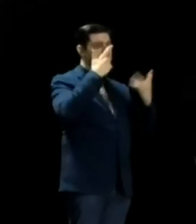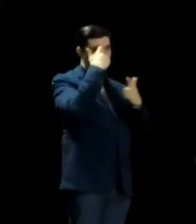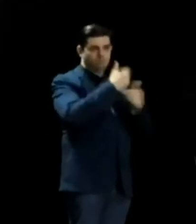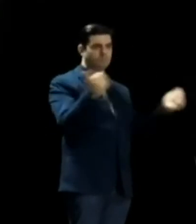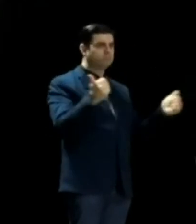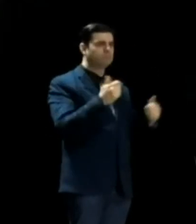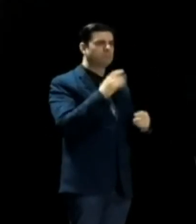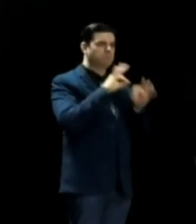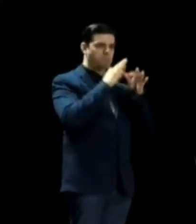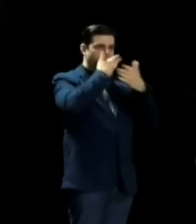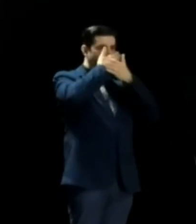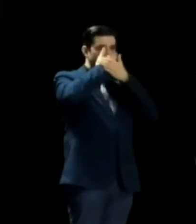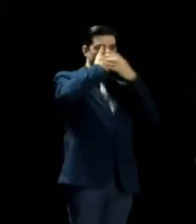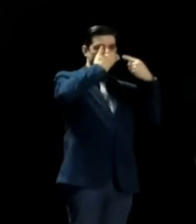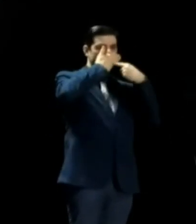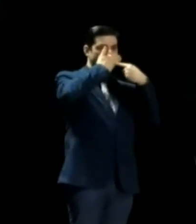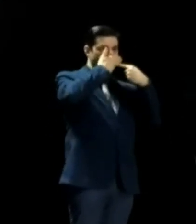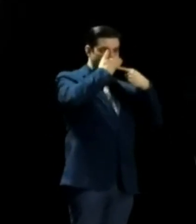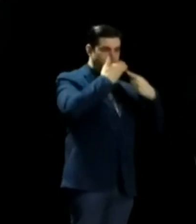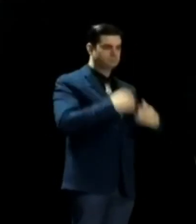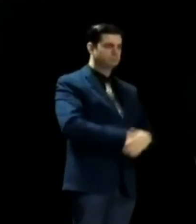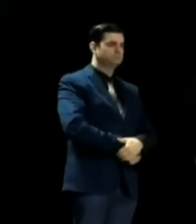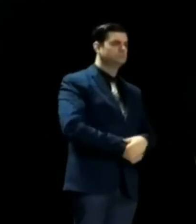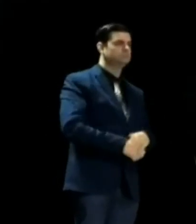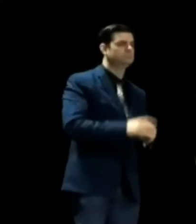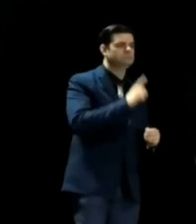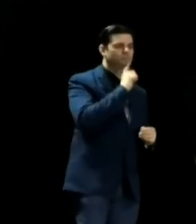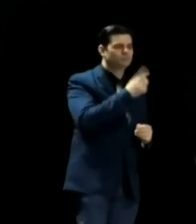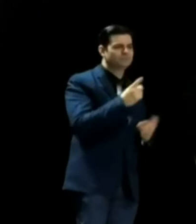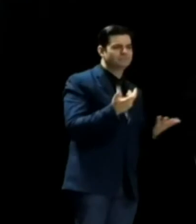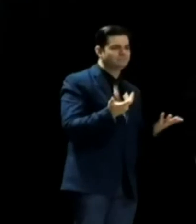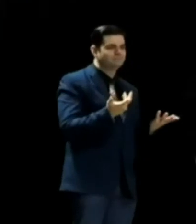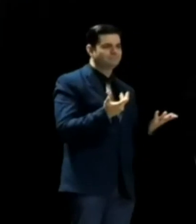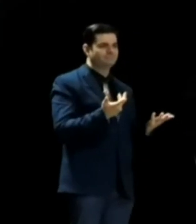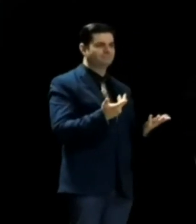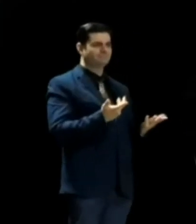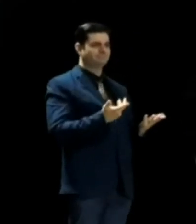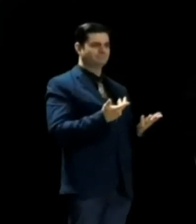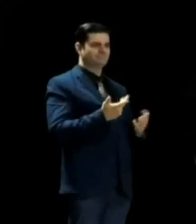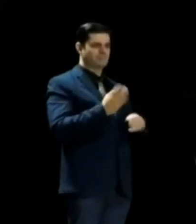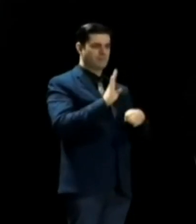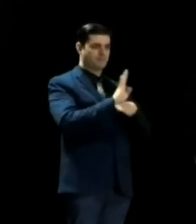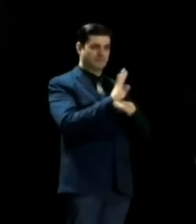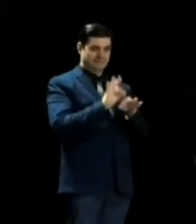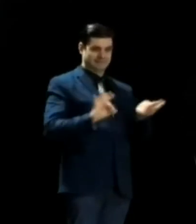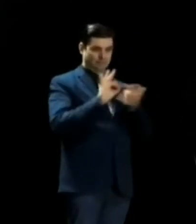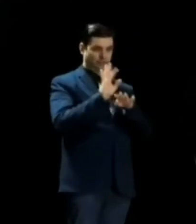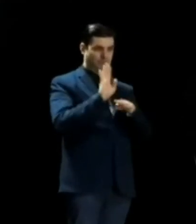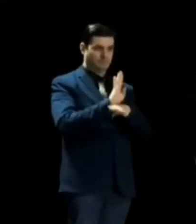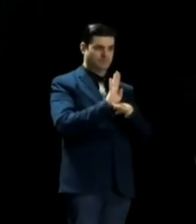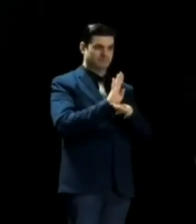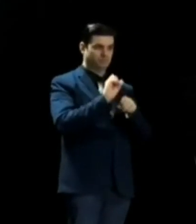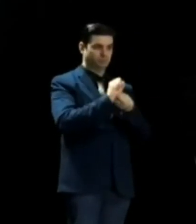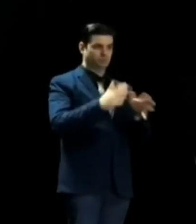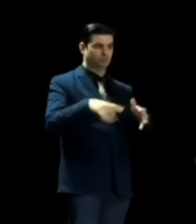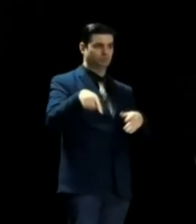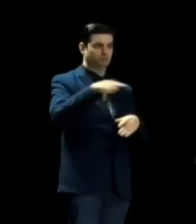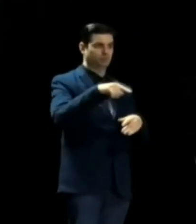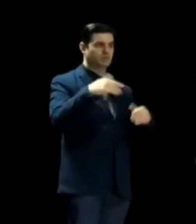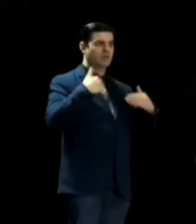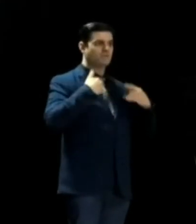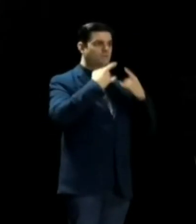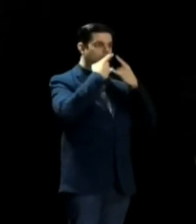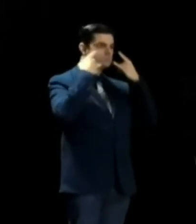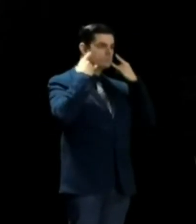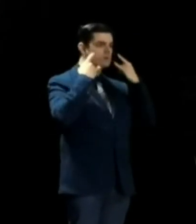So they should. It inspires business confidence in your customers when your employees are wearing masks. If it